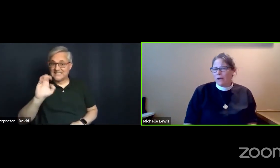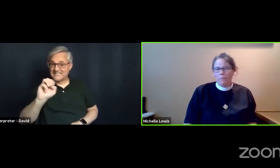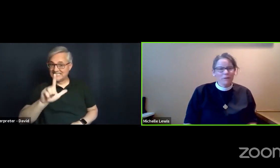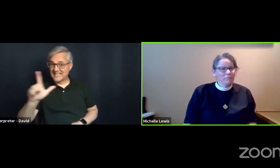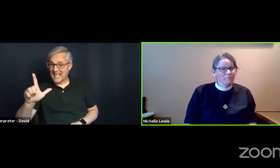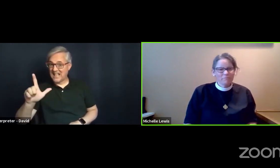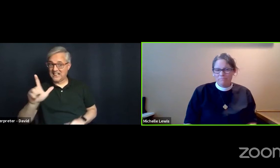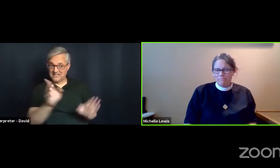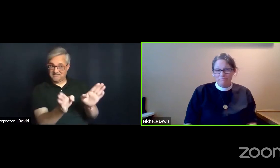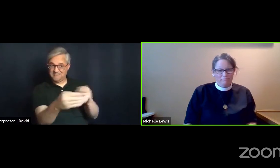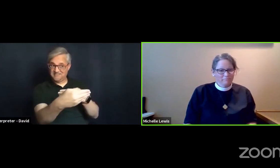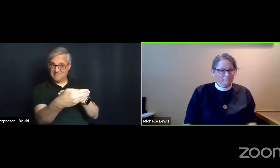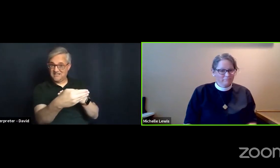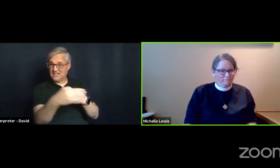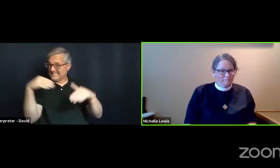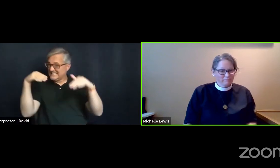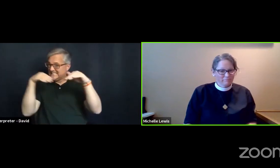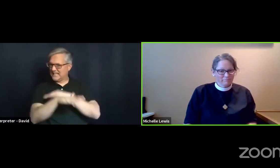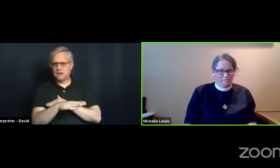not proper.